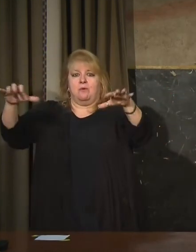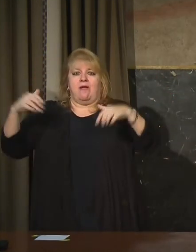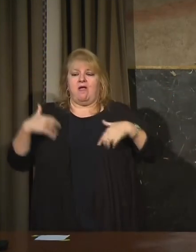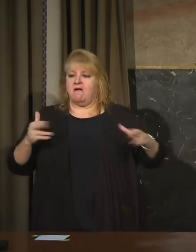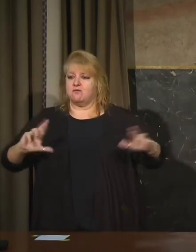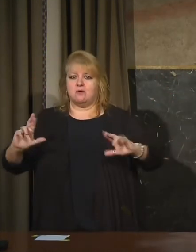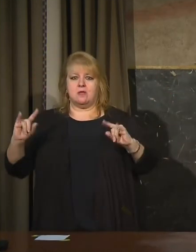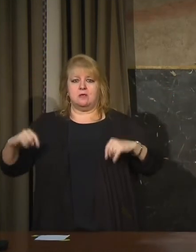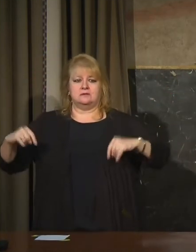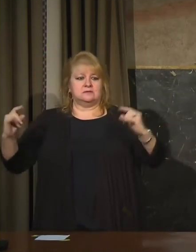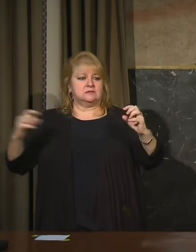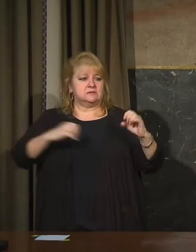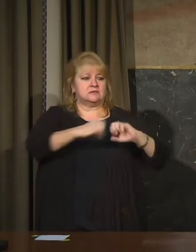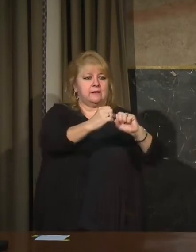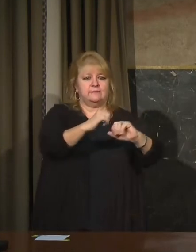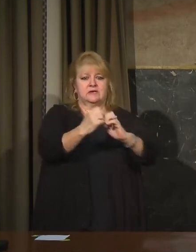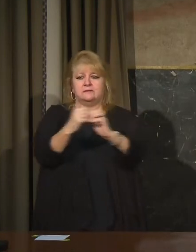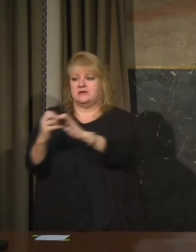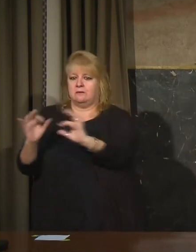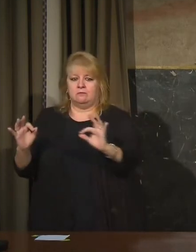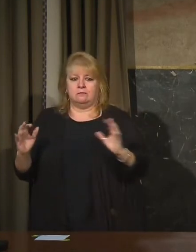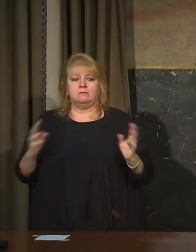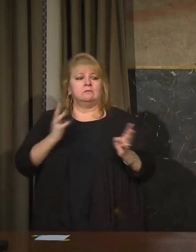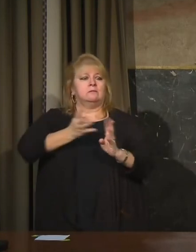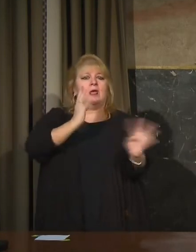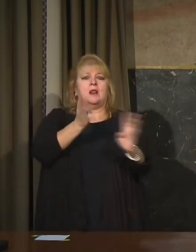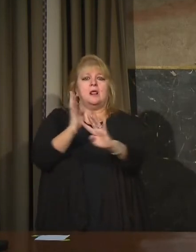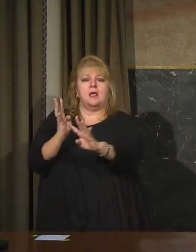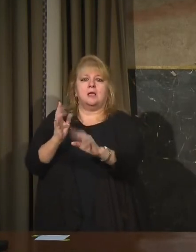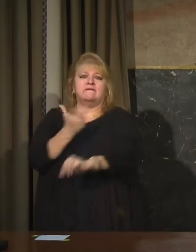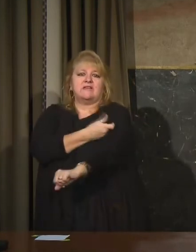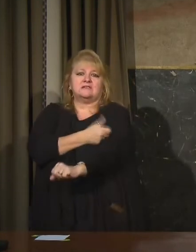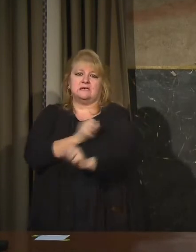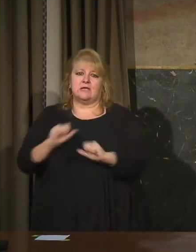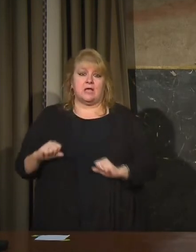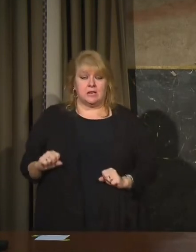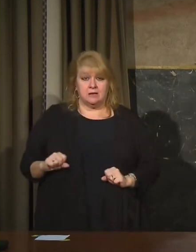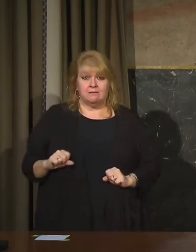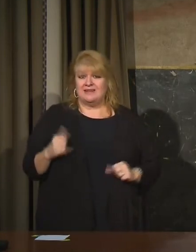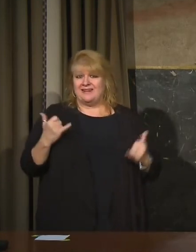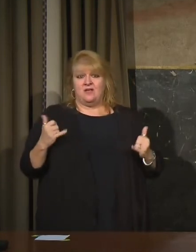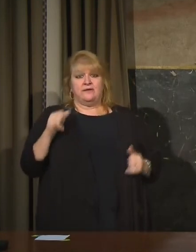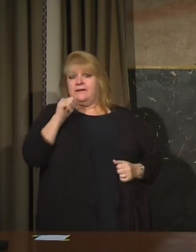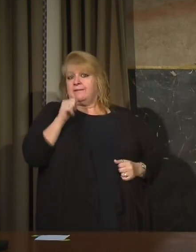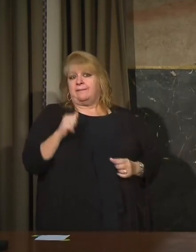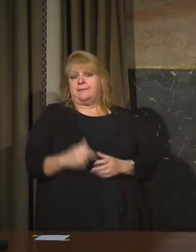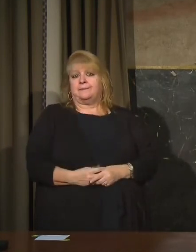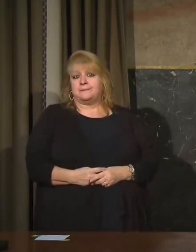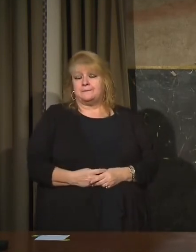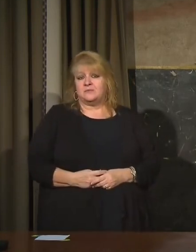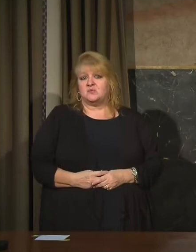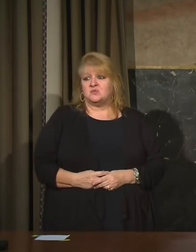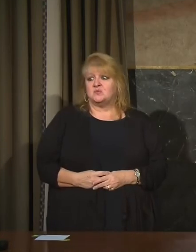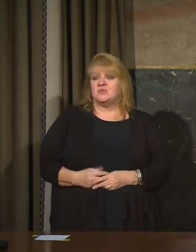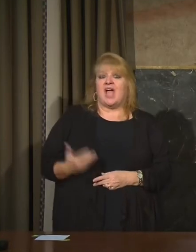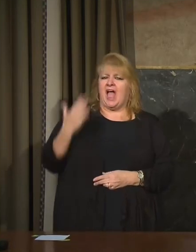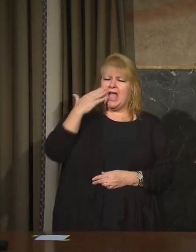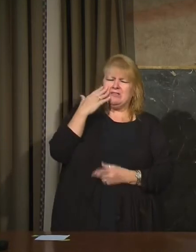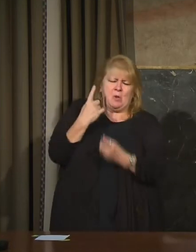people of whatever priority we happen to be on at that time. And I know there are a lot of questions. This is a big